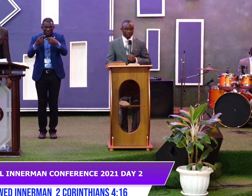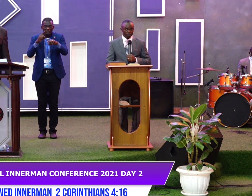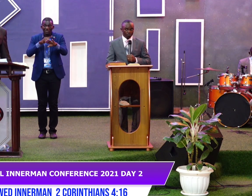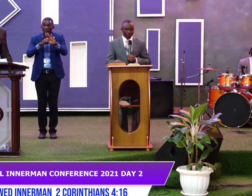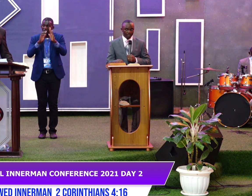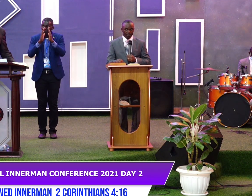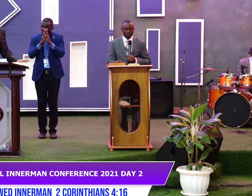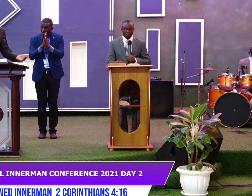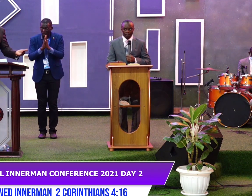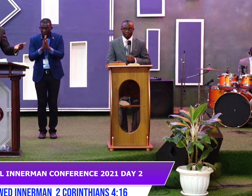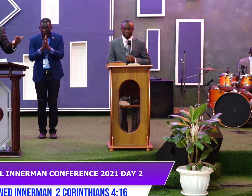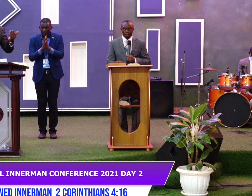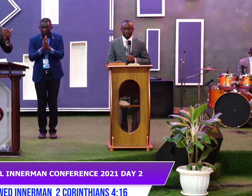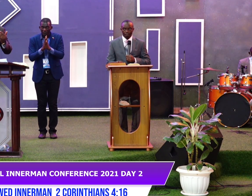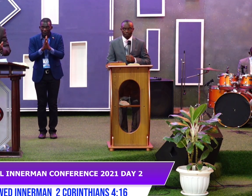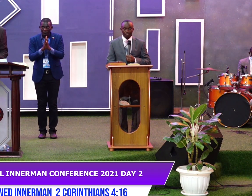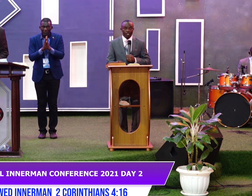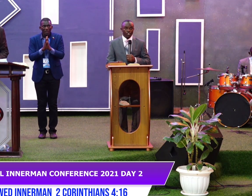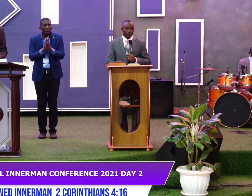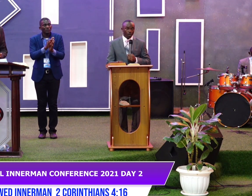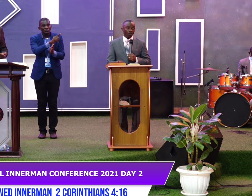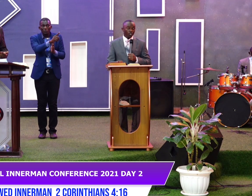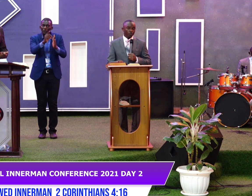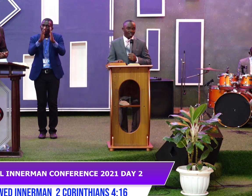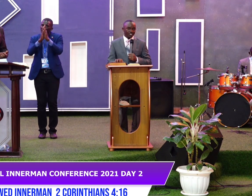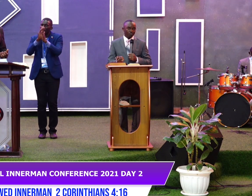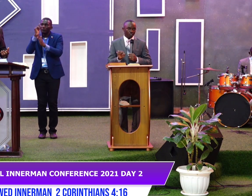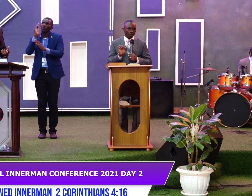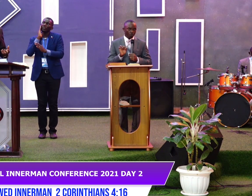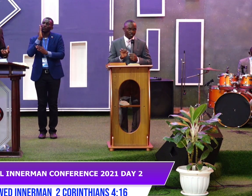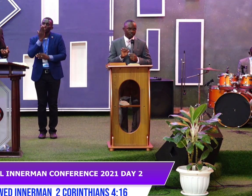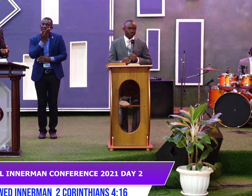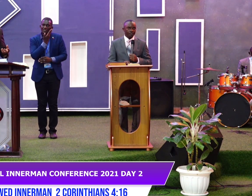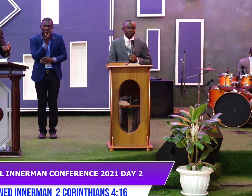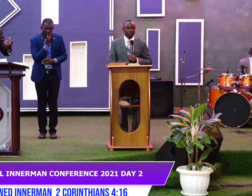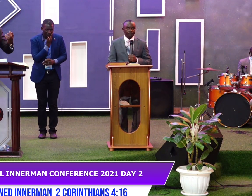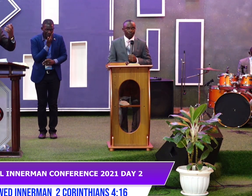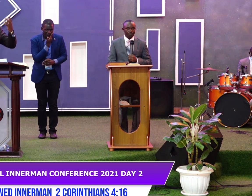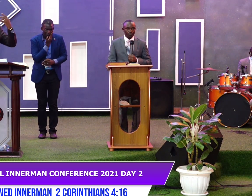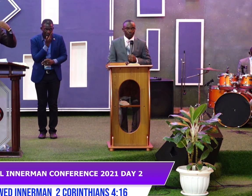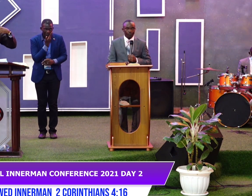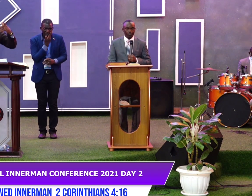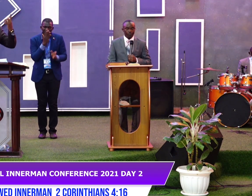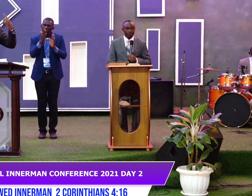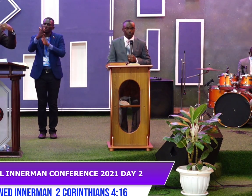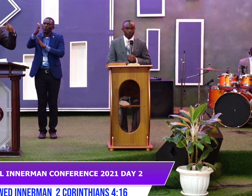the moment of prayer, you are going to ask for the grace so